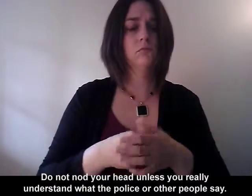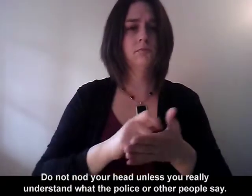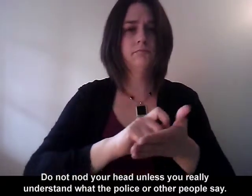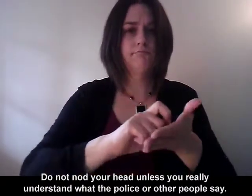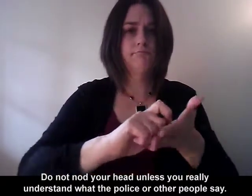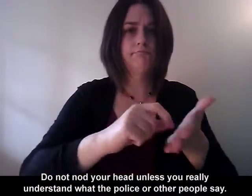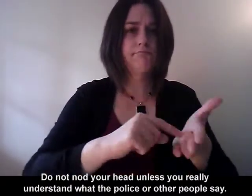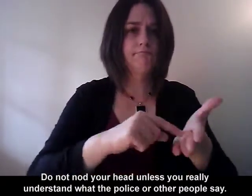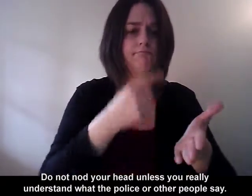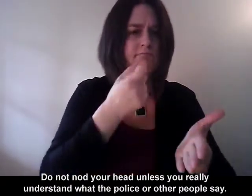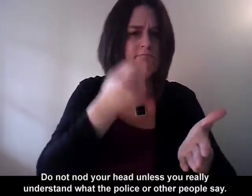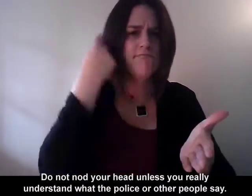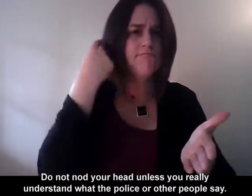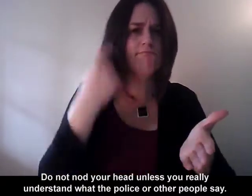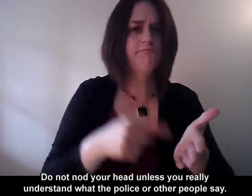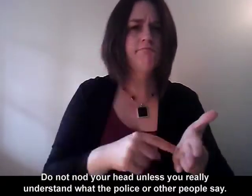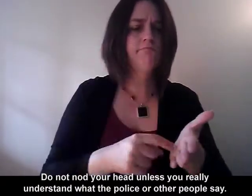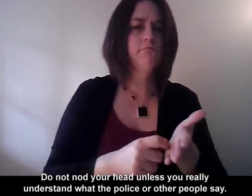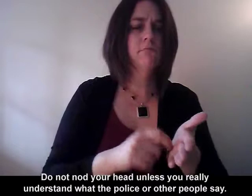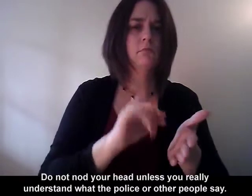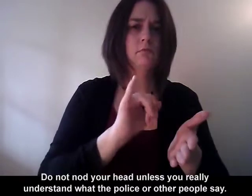the police or other people say.